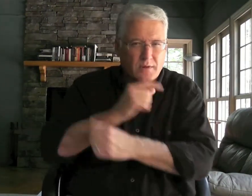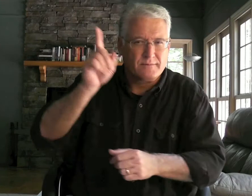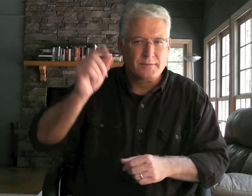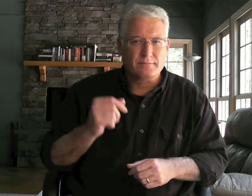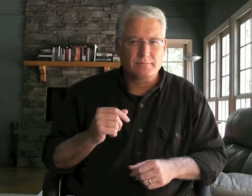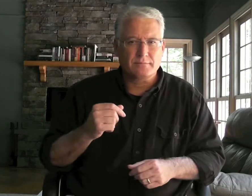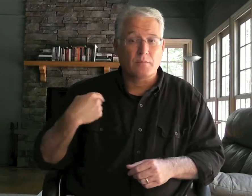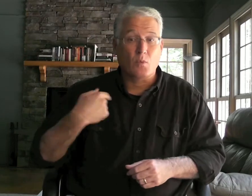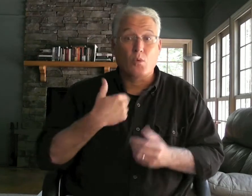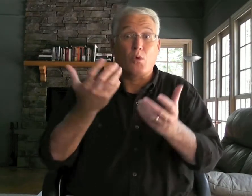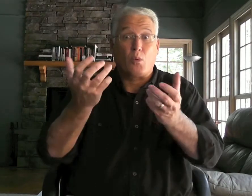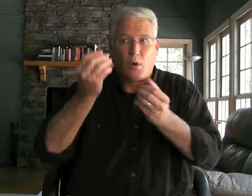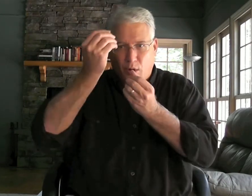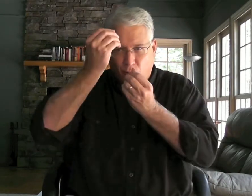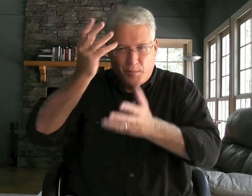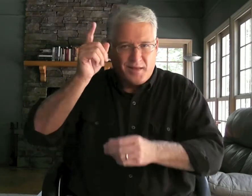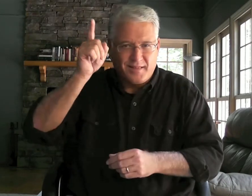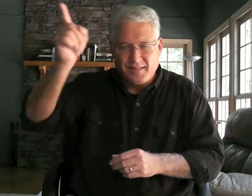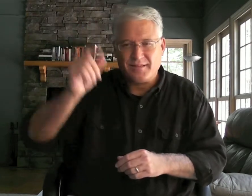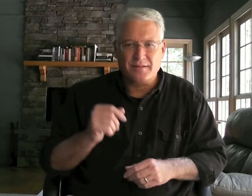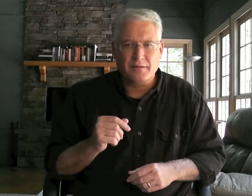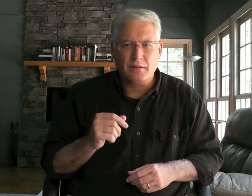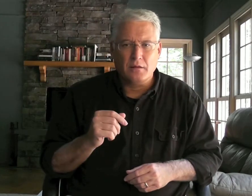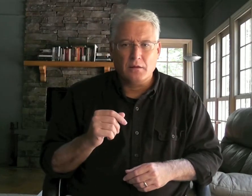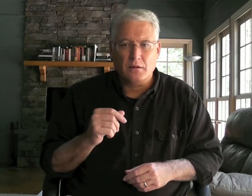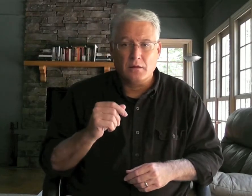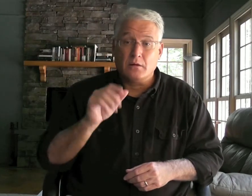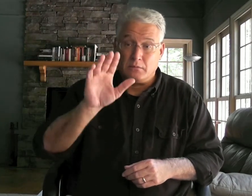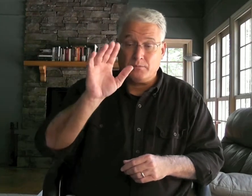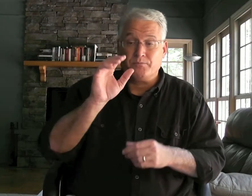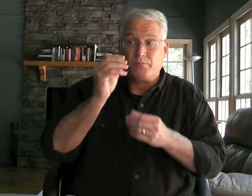It's an important point that we need to love God. We need to obey God.